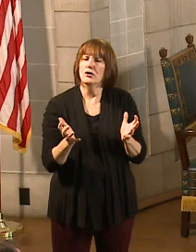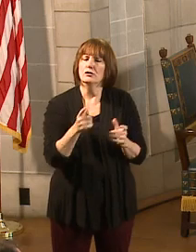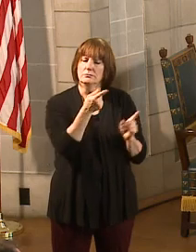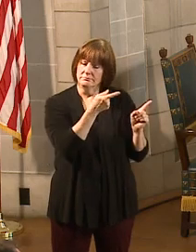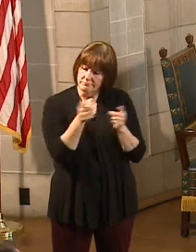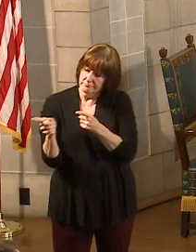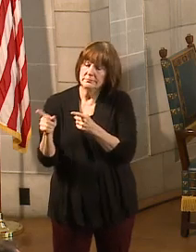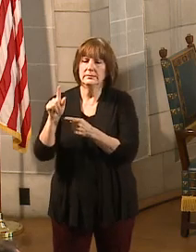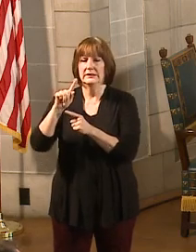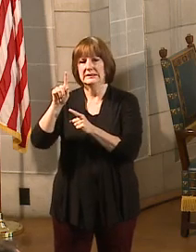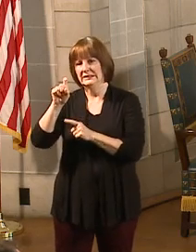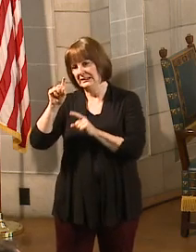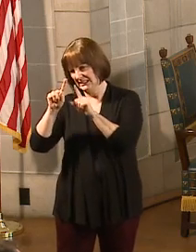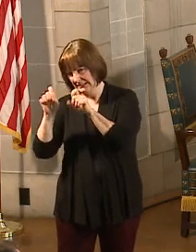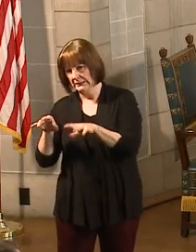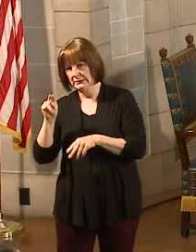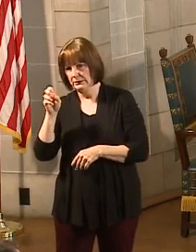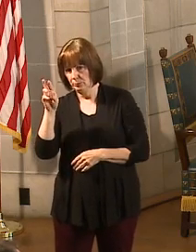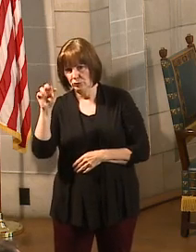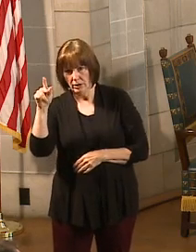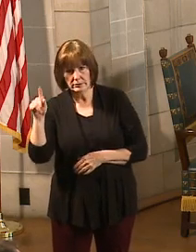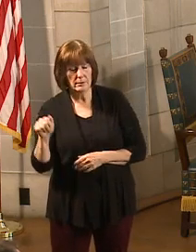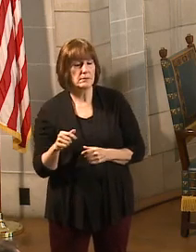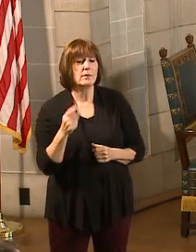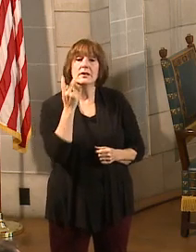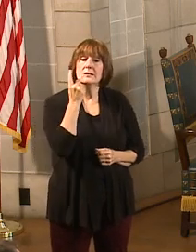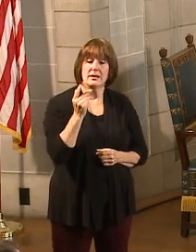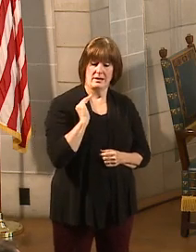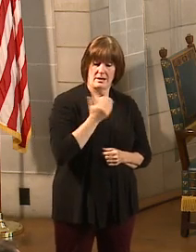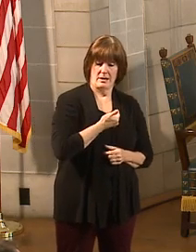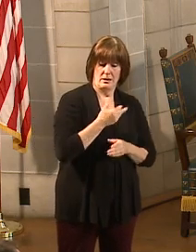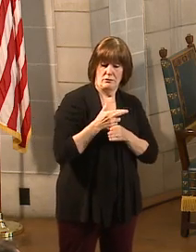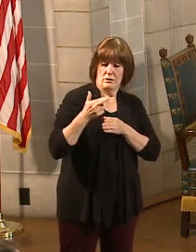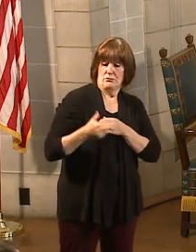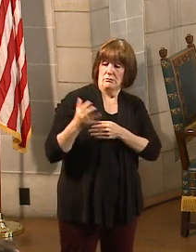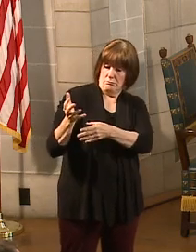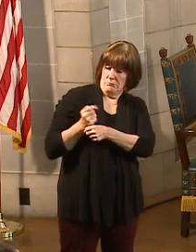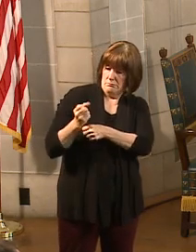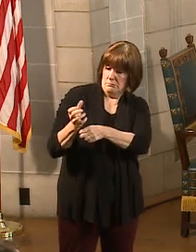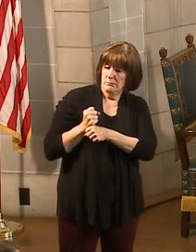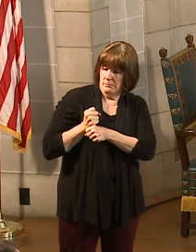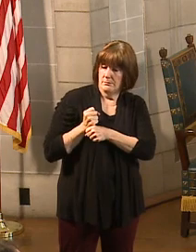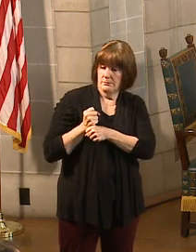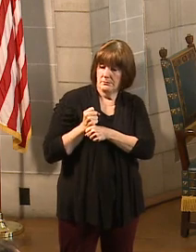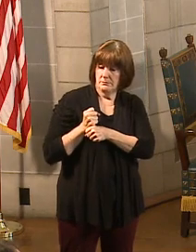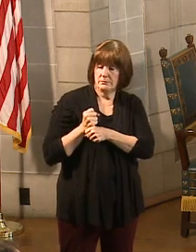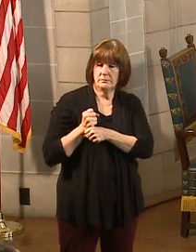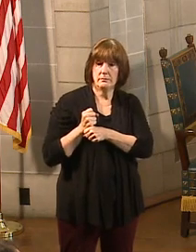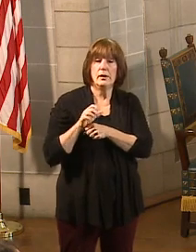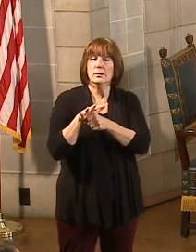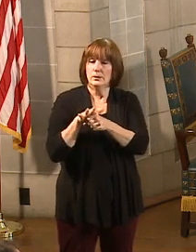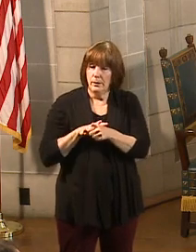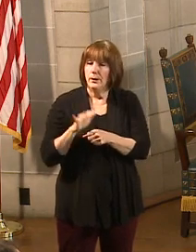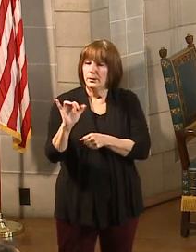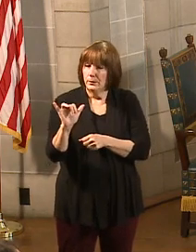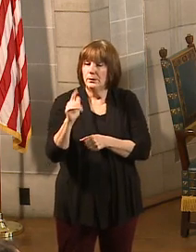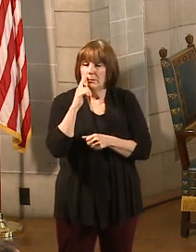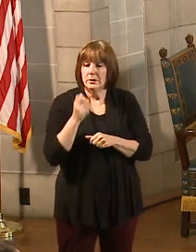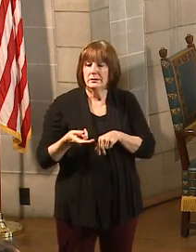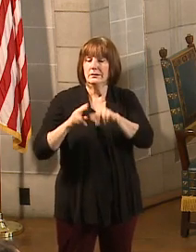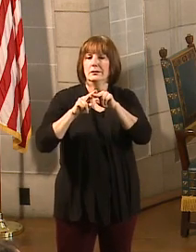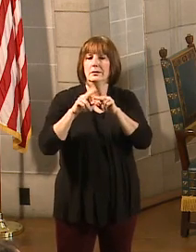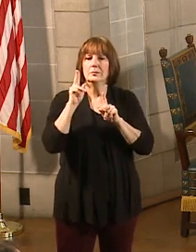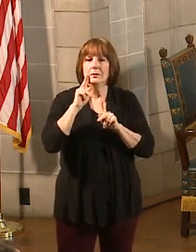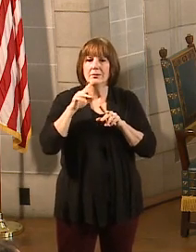Test Nebraska. Now, we have seen that our test results have been coming back slower as well with the increased volume and so